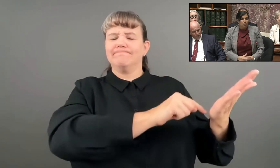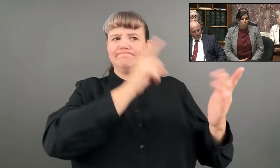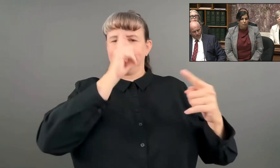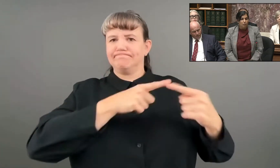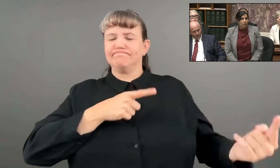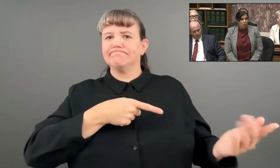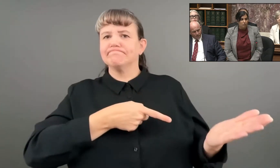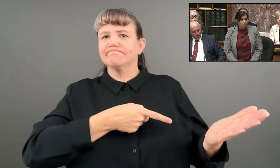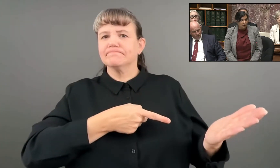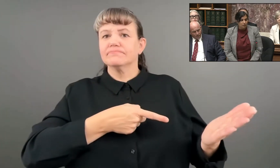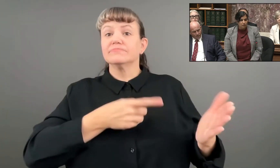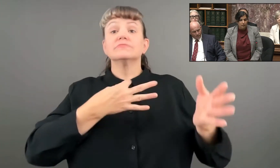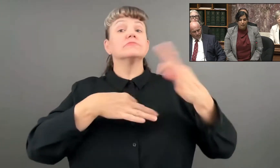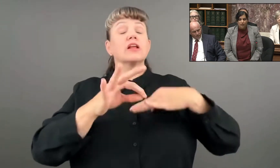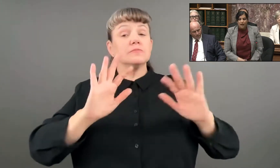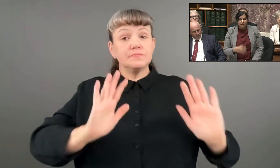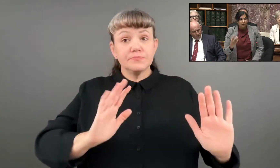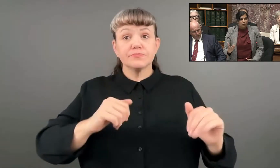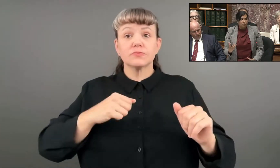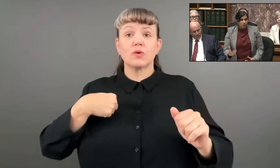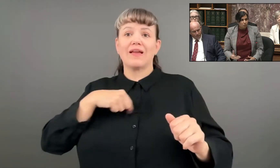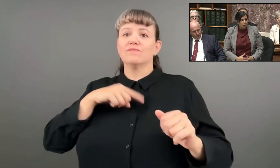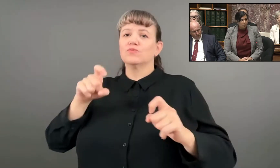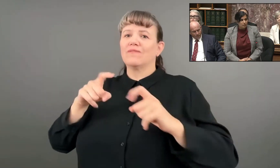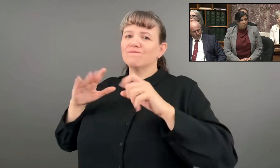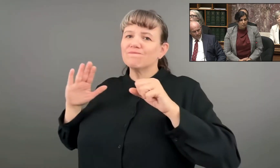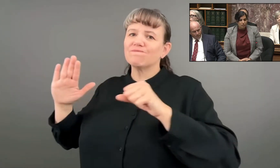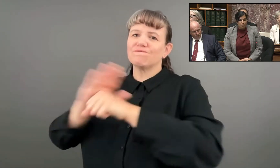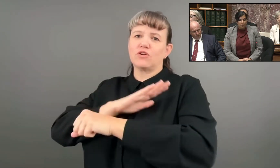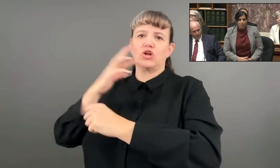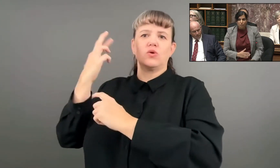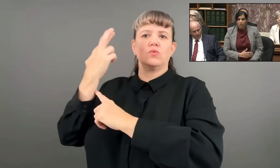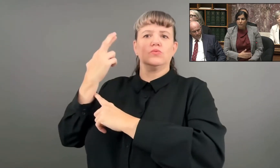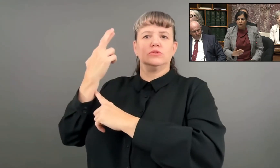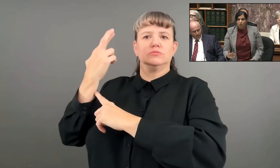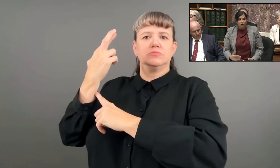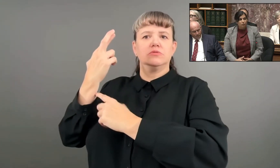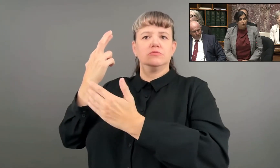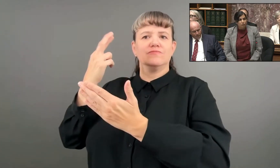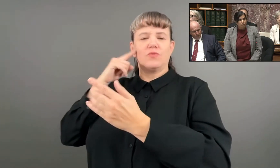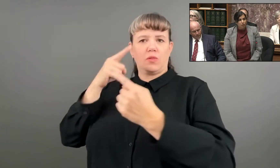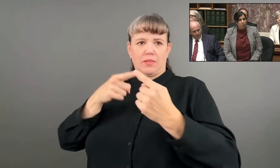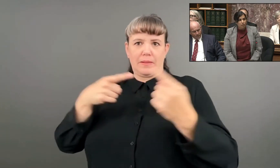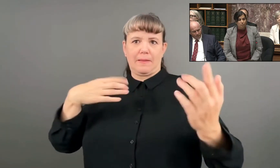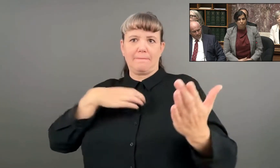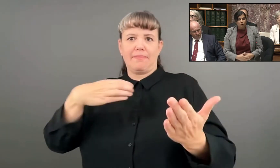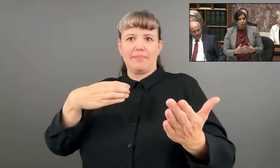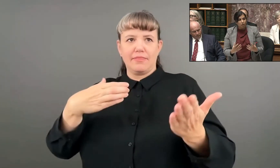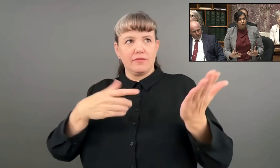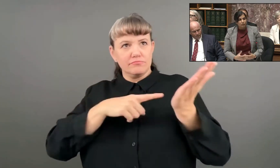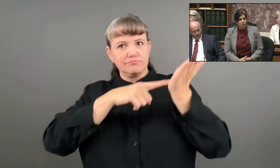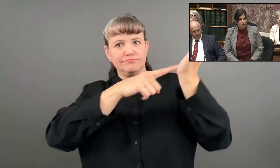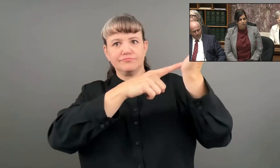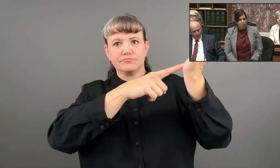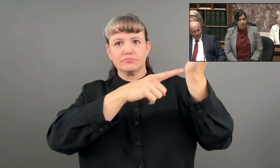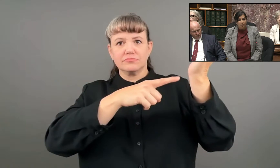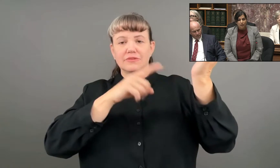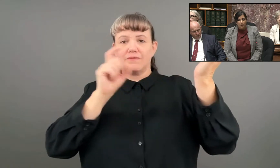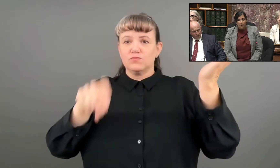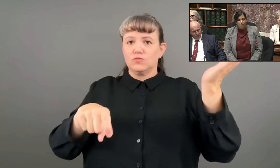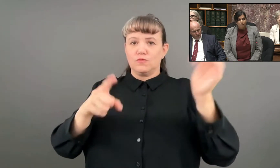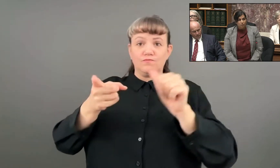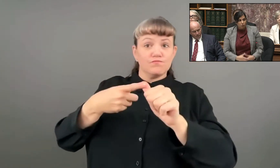of appeal before the Court of Appeal, asking the Supreme Court to consider something before it's even gone through the lower courts, before all of the issues have